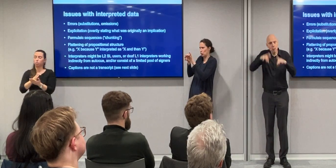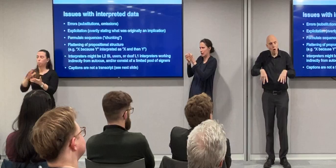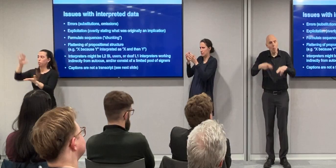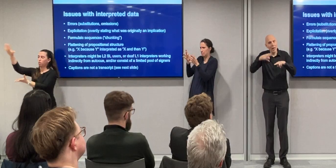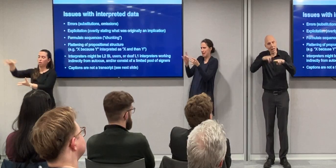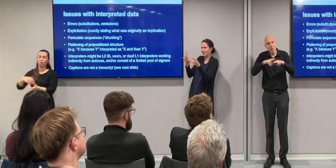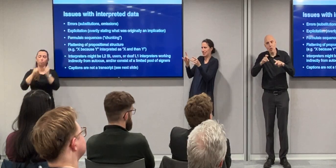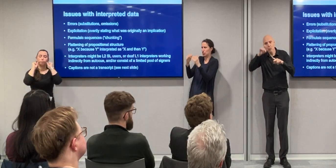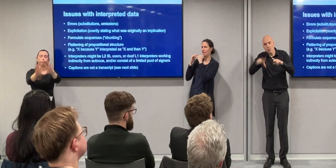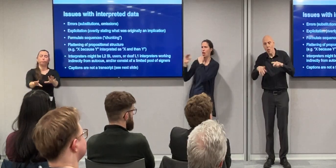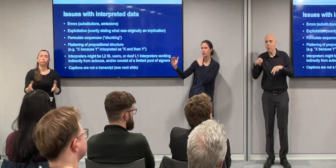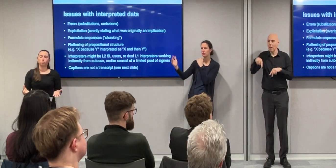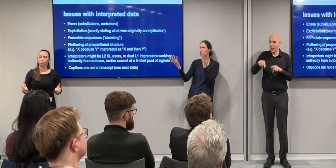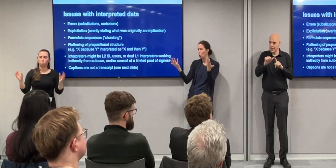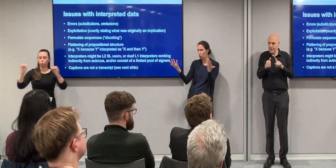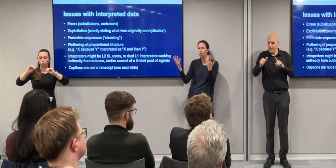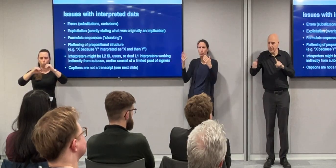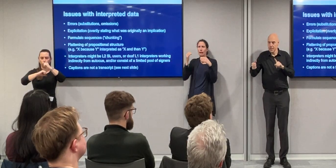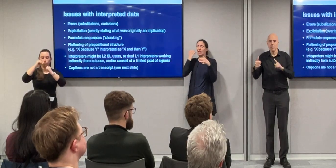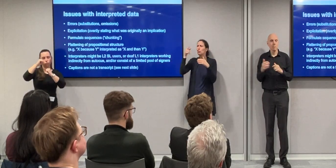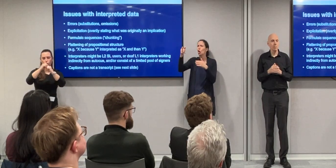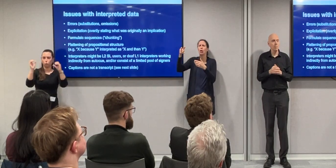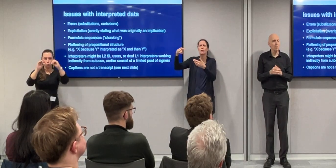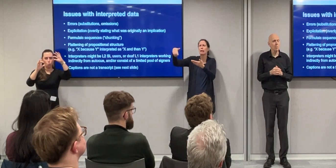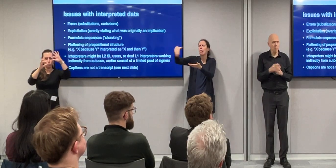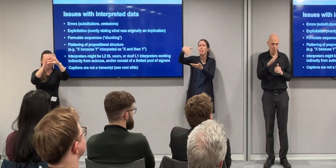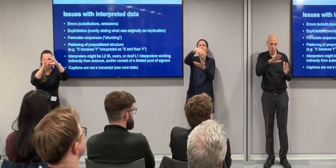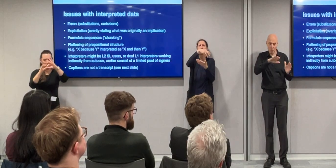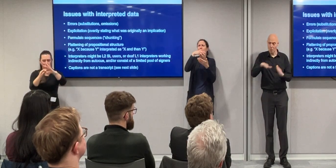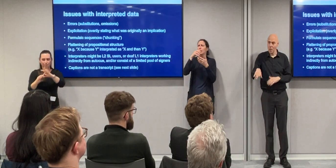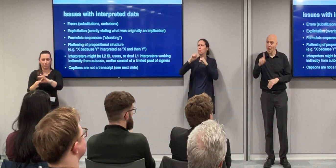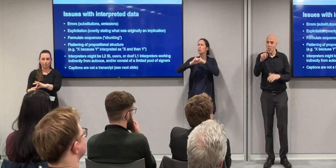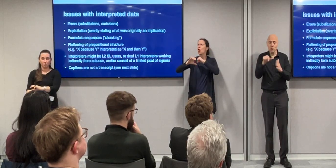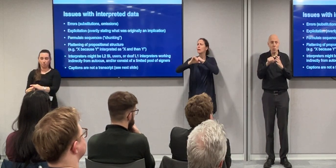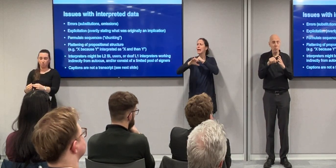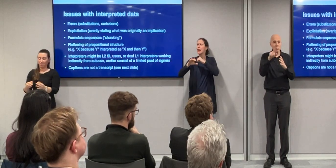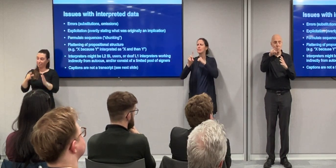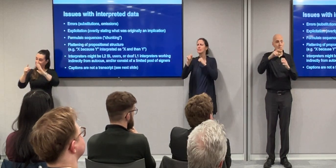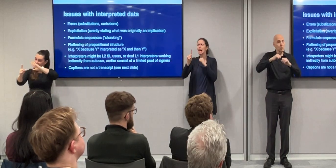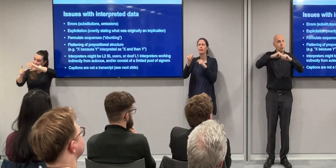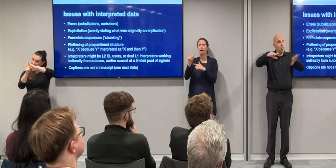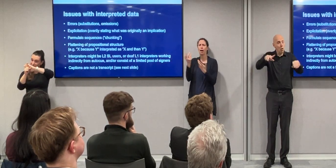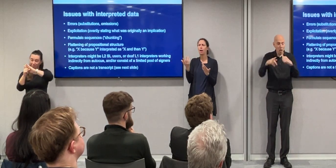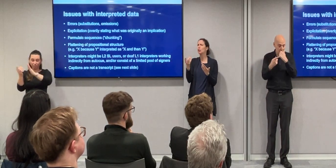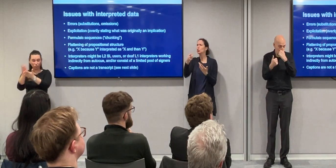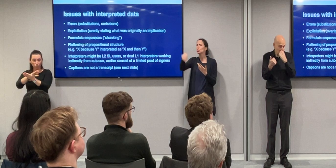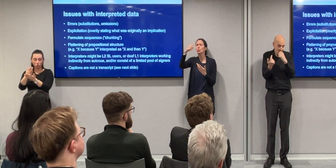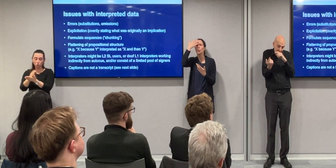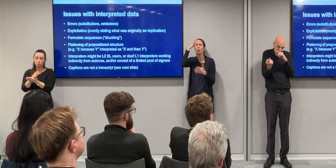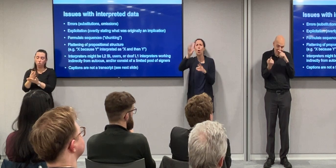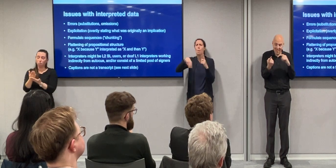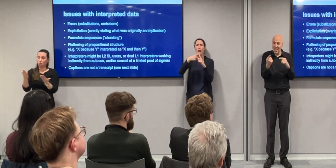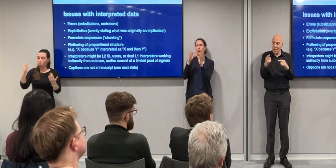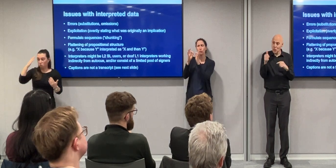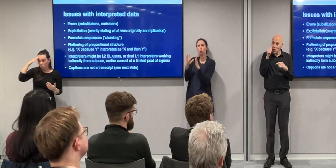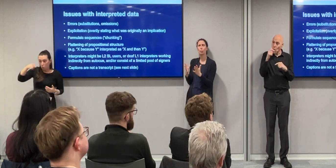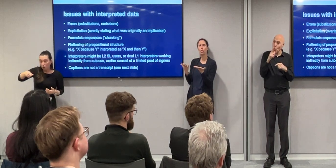If you're collecting broadcast data, you don't know a lot about these interpreters. You might be able to do a bit of background research on them,